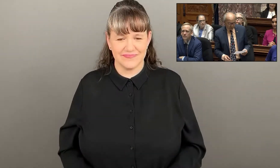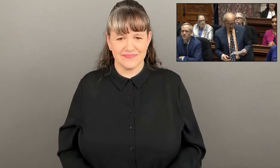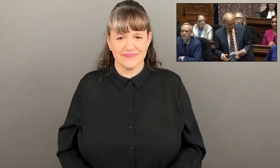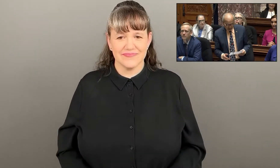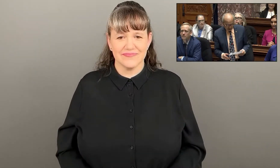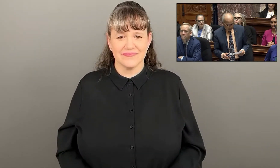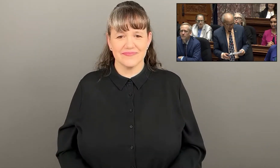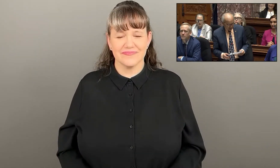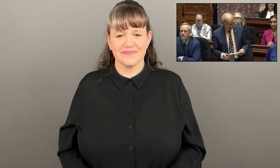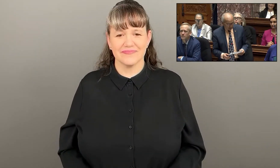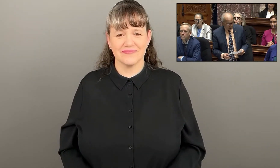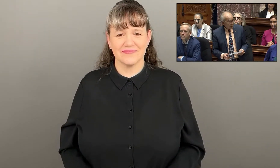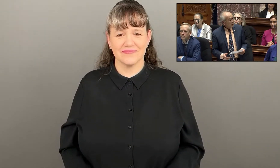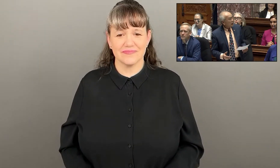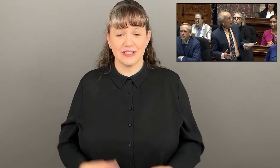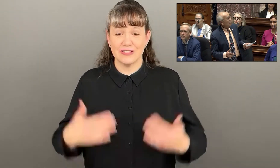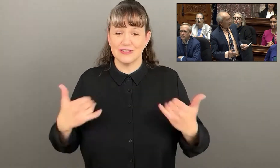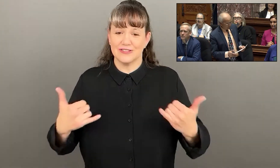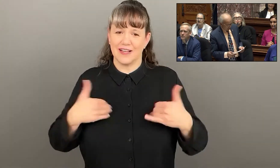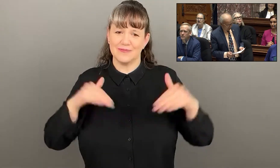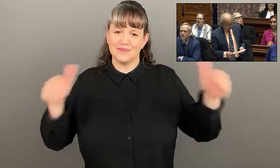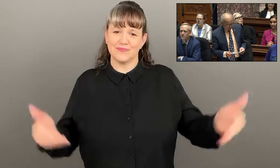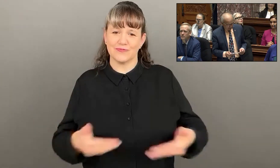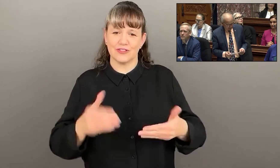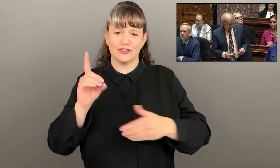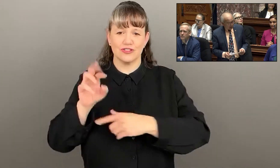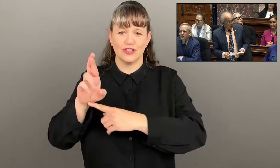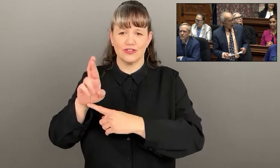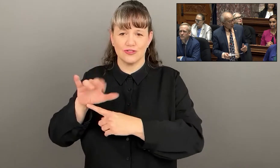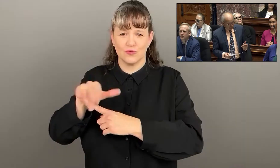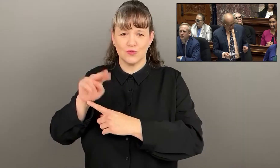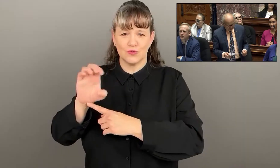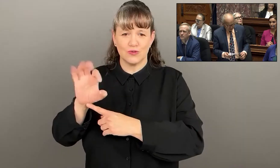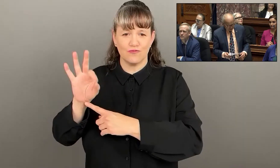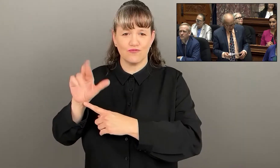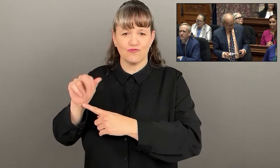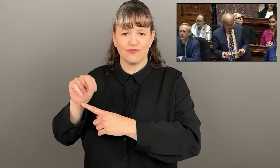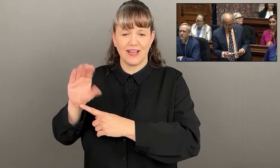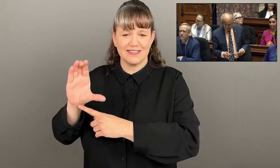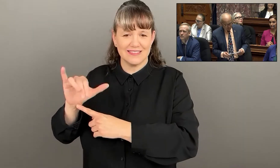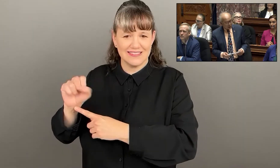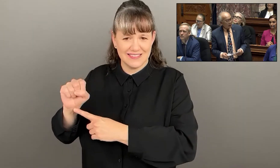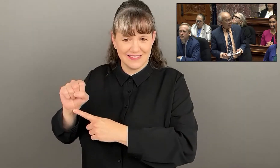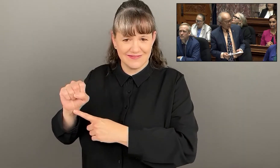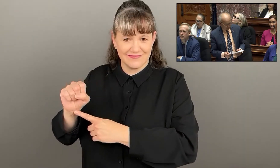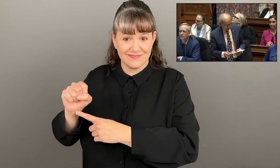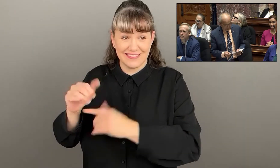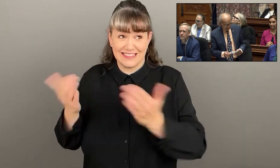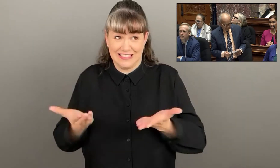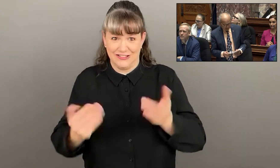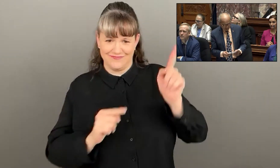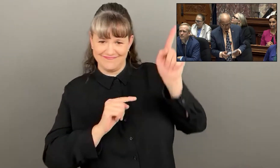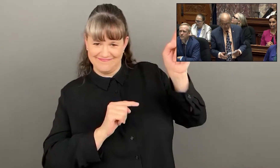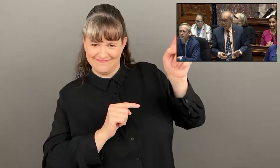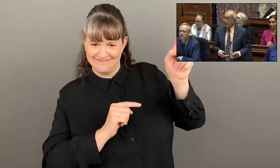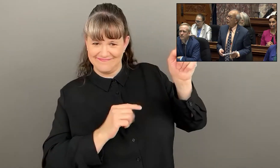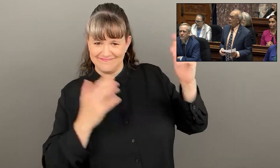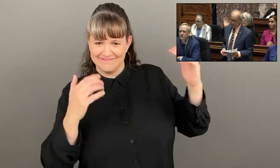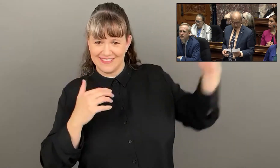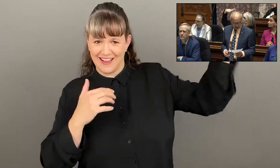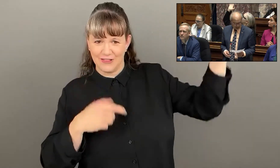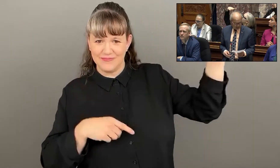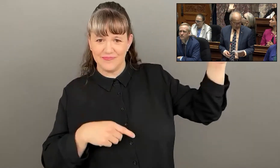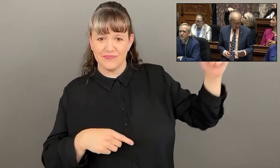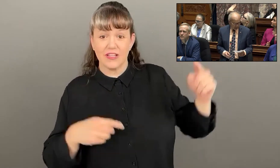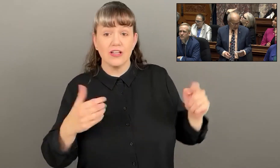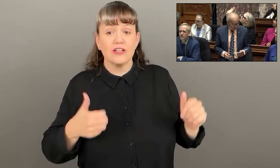June Francis, who is in the gallery today. And Dr. Francis is the chair of BC's